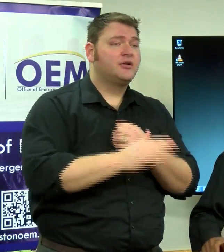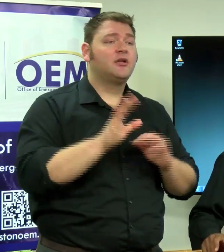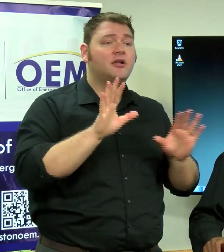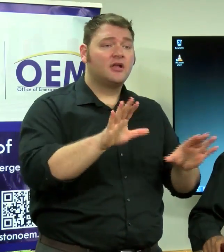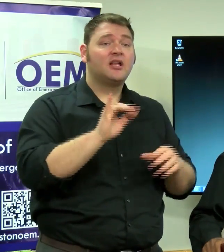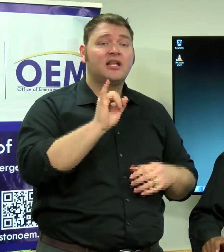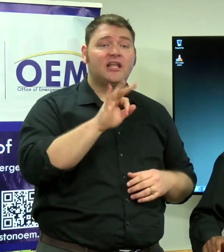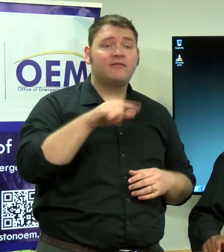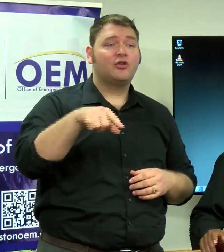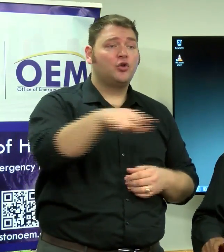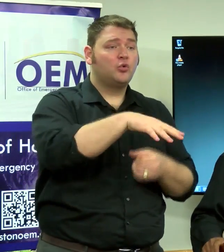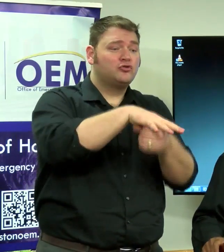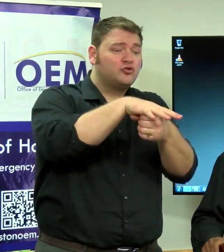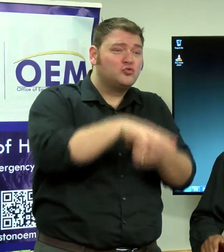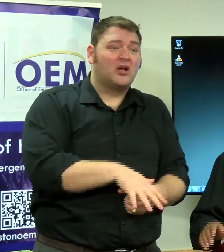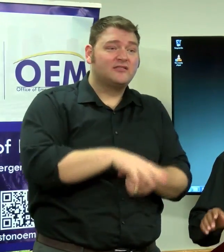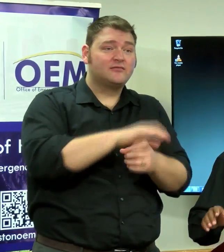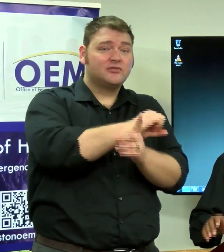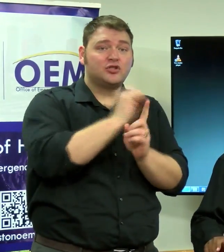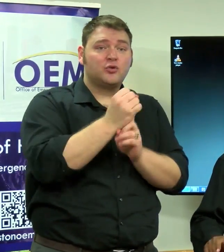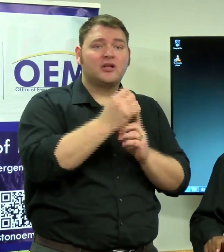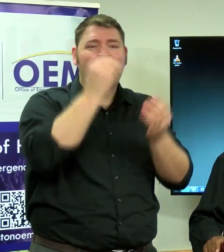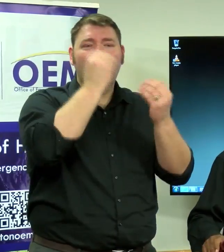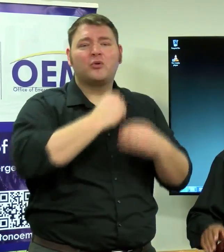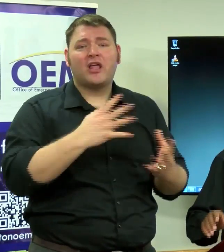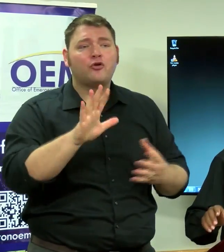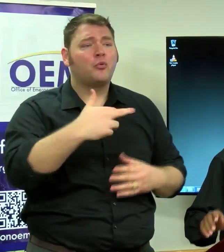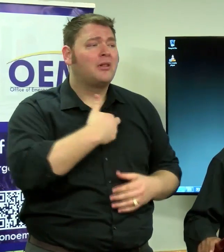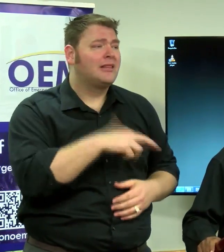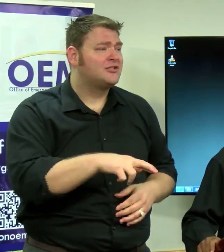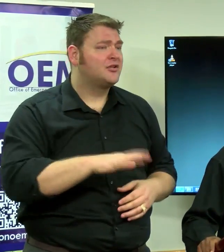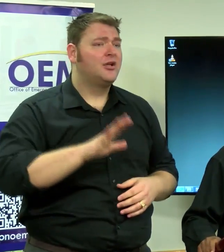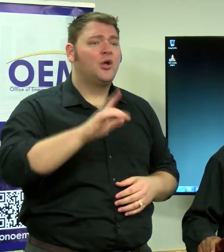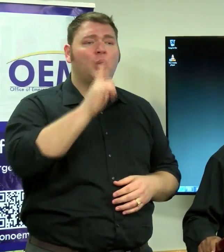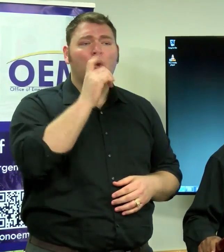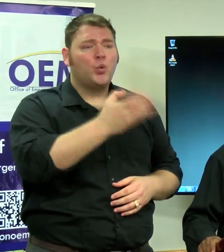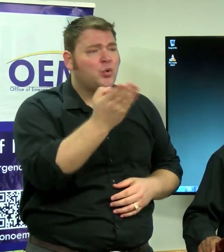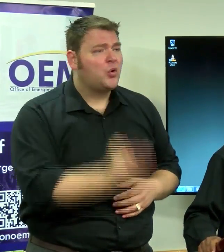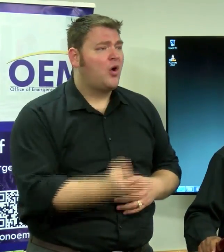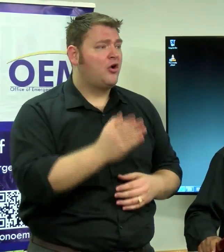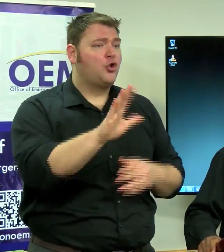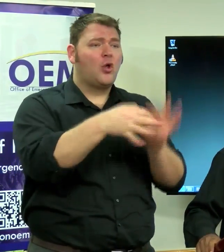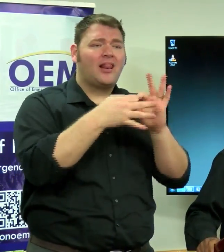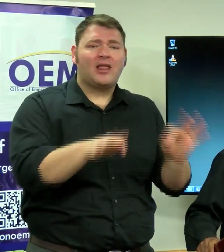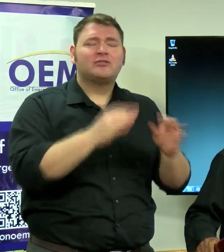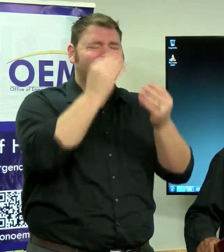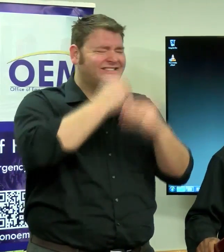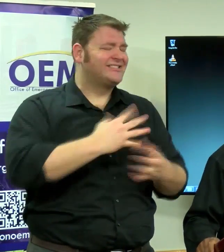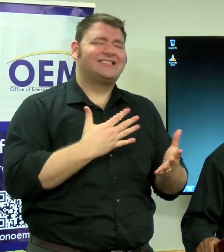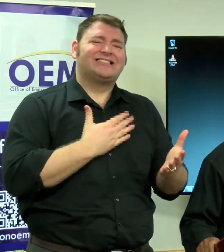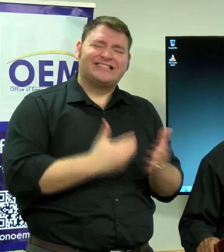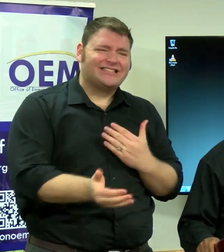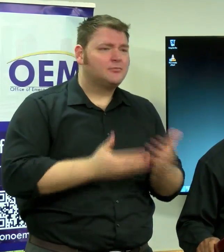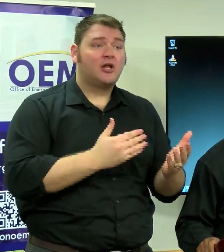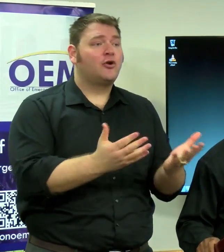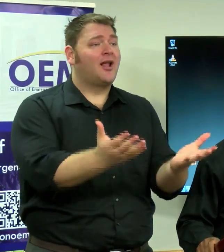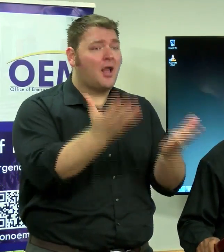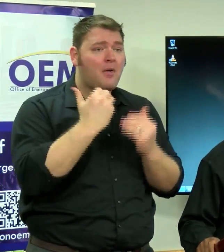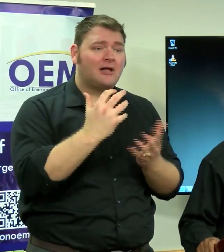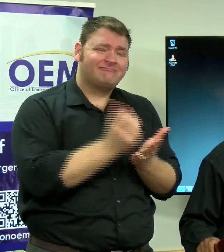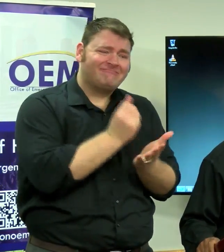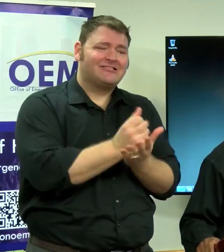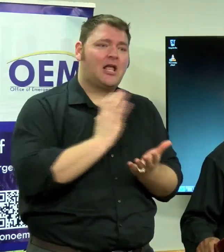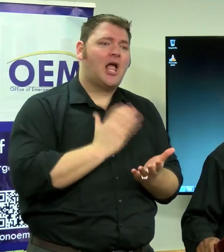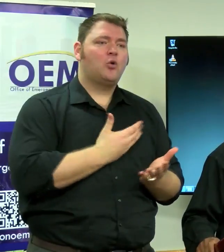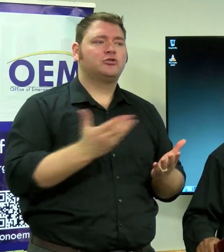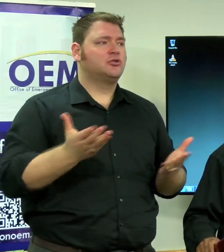stressful situation, I don't care who you are, I don't care what your religion is, I don't care what your language is, you come and take advantage of every service